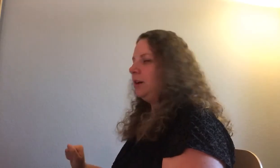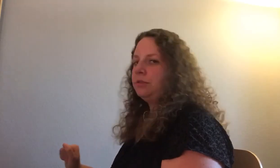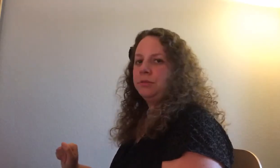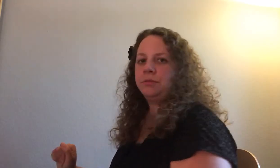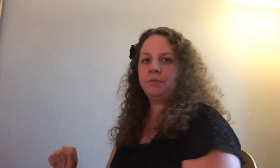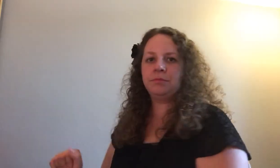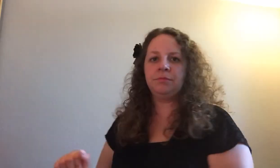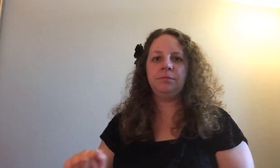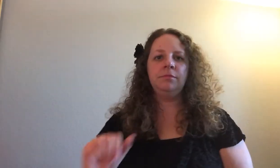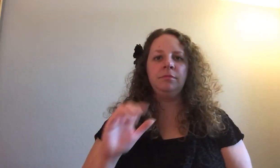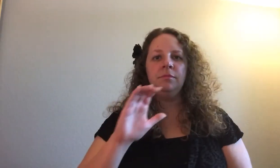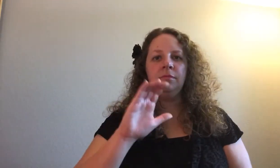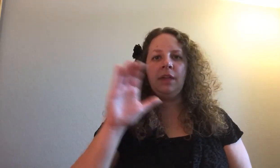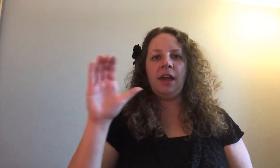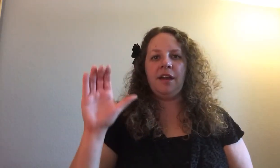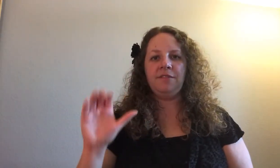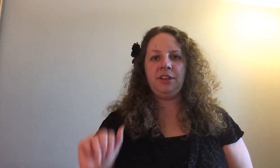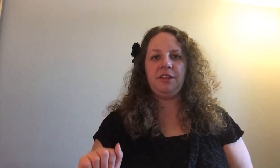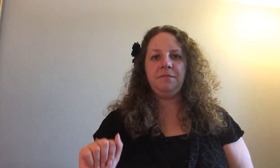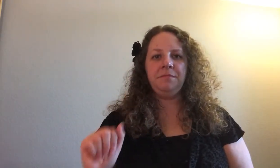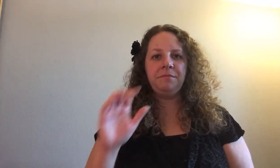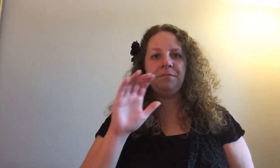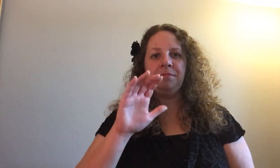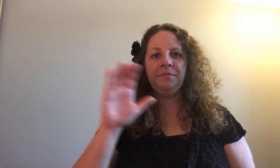down. Africa.